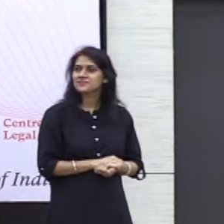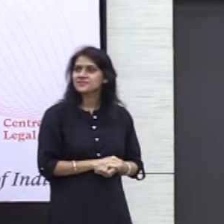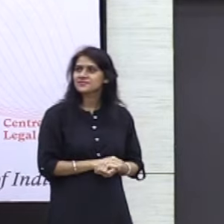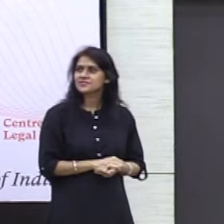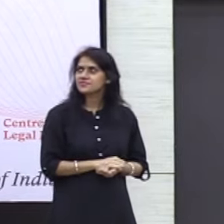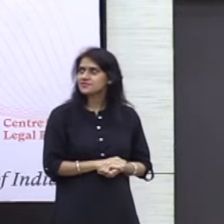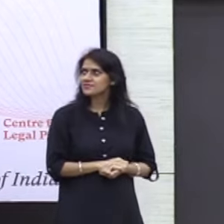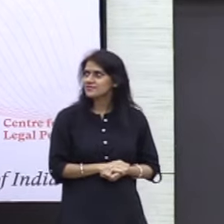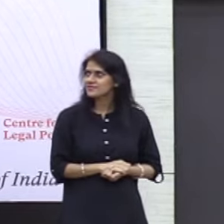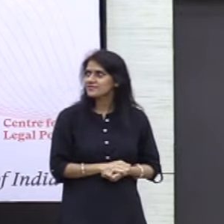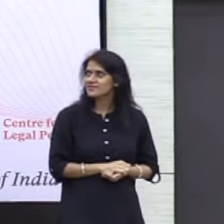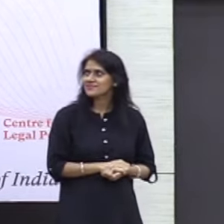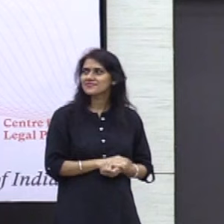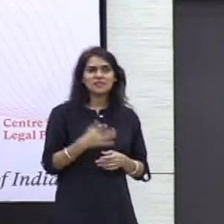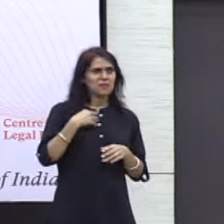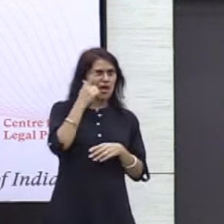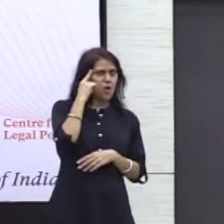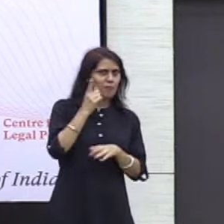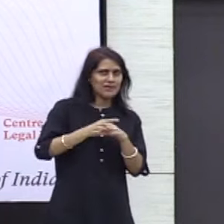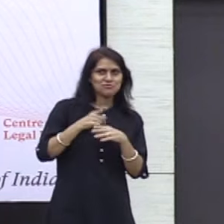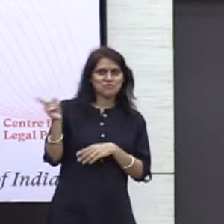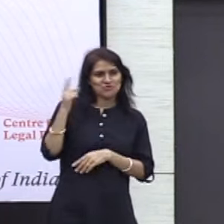I hope it's not a punishment for you,